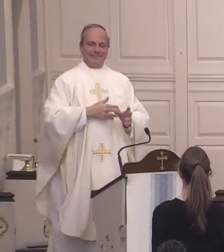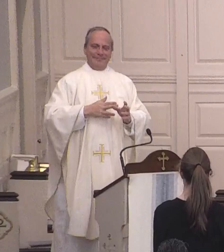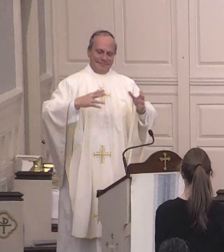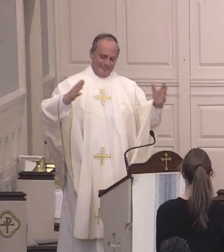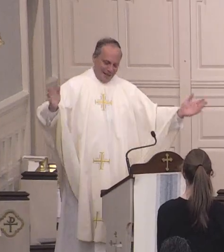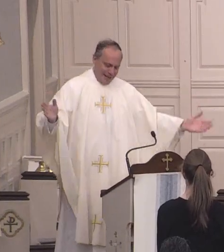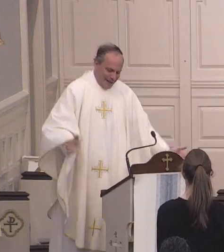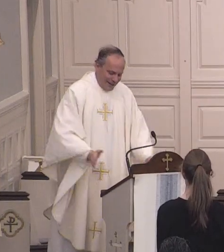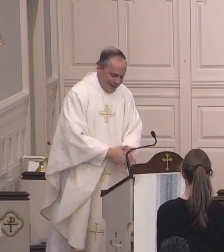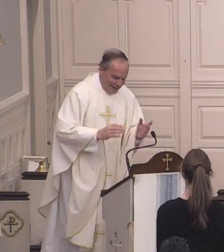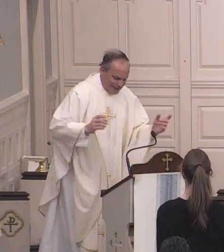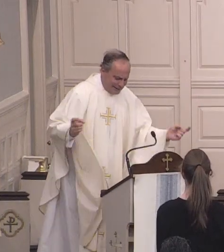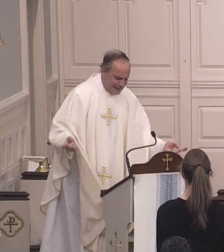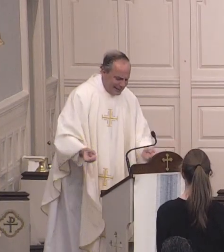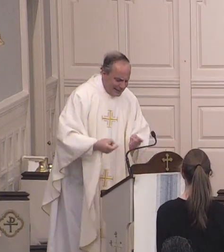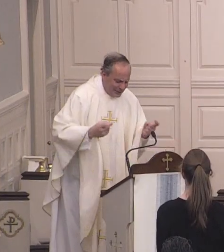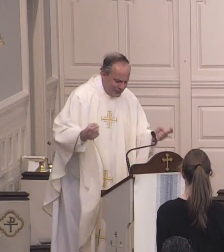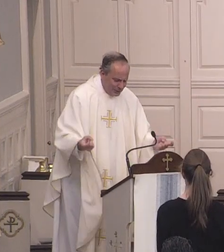alleluia,